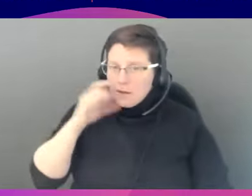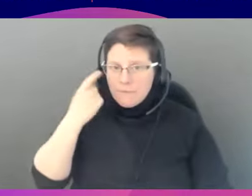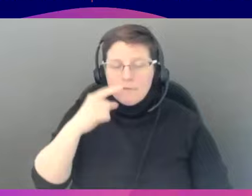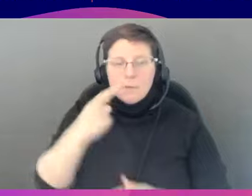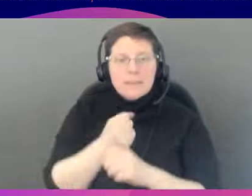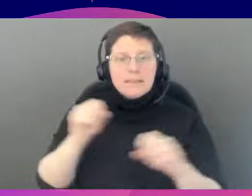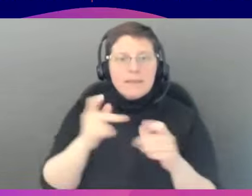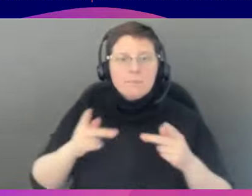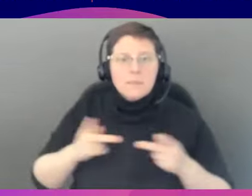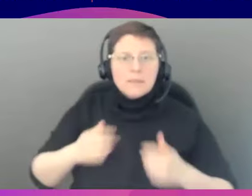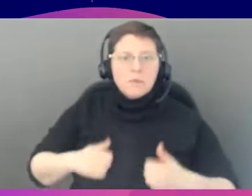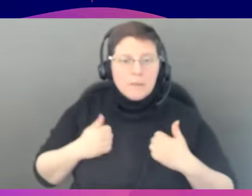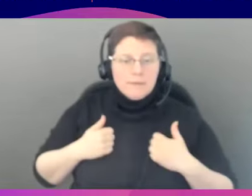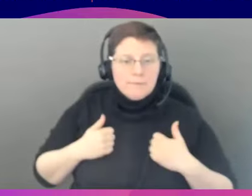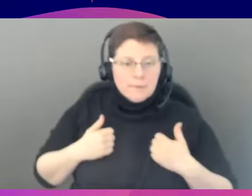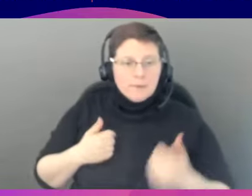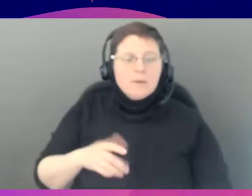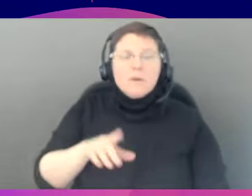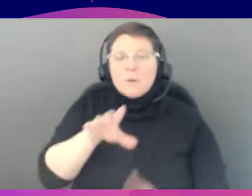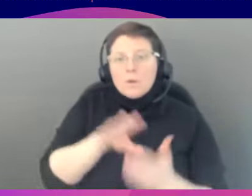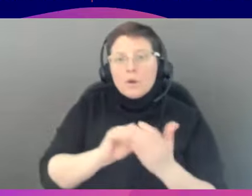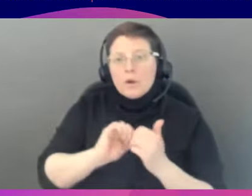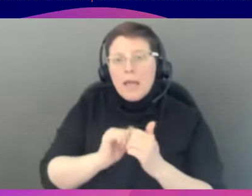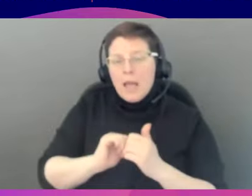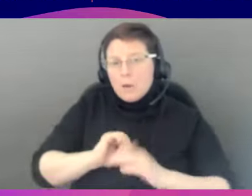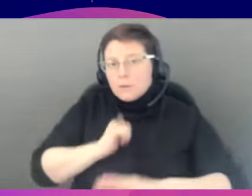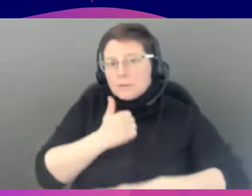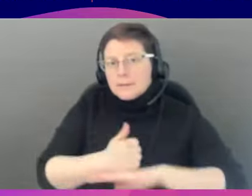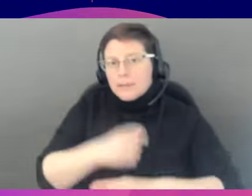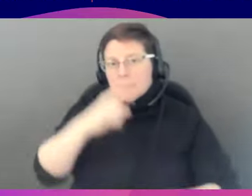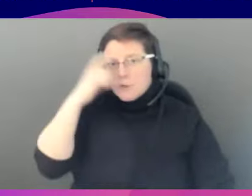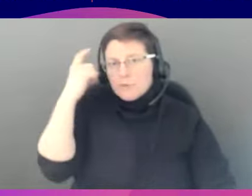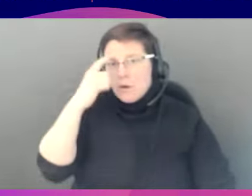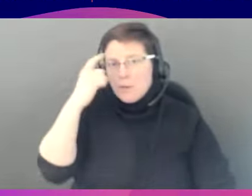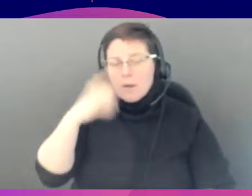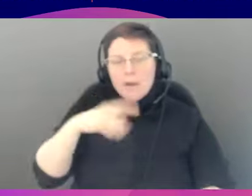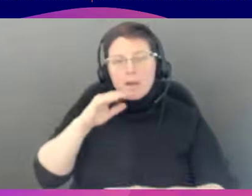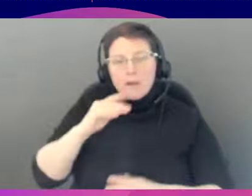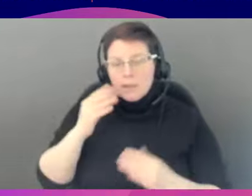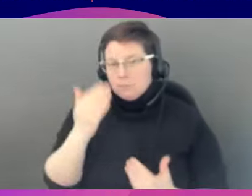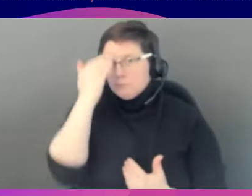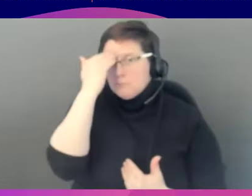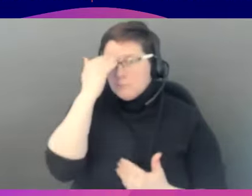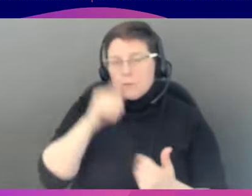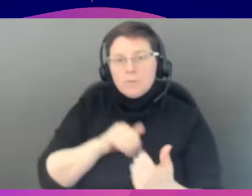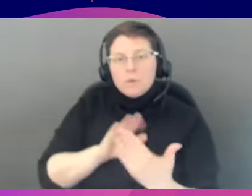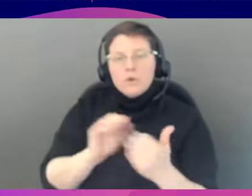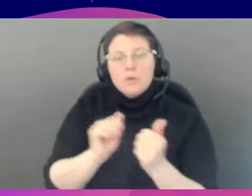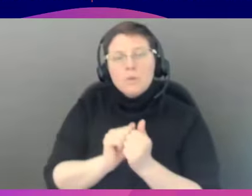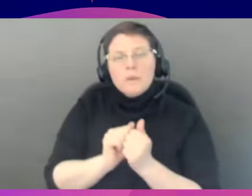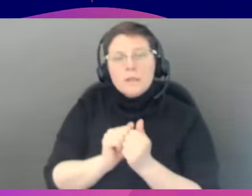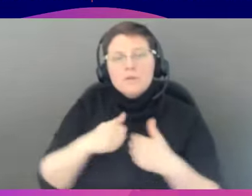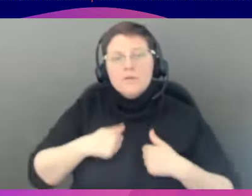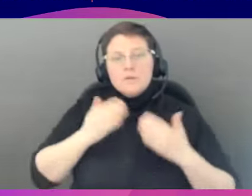housing. You'll learn about implementing a trauma-informed approach for survivors of gender-based violence with their animals, using